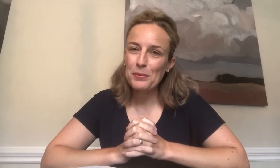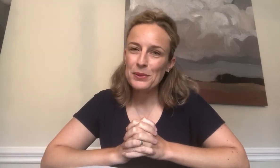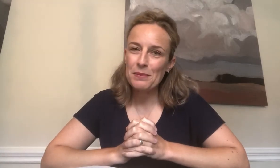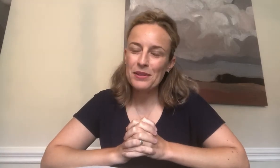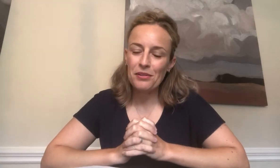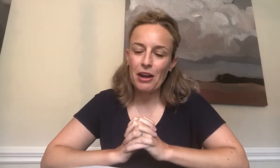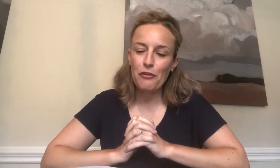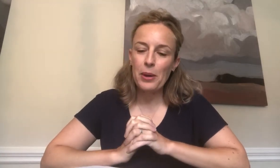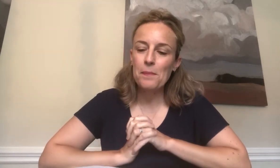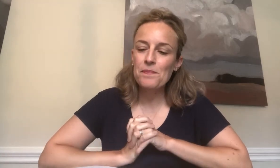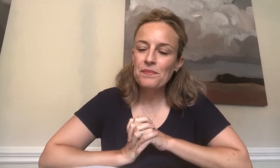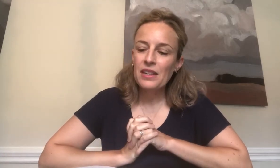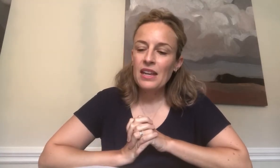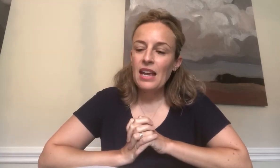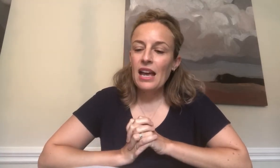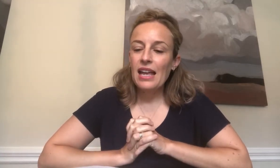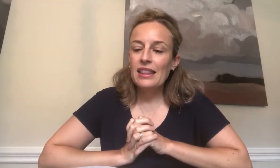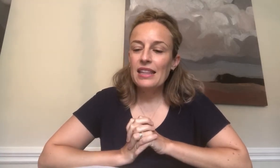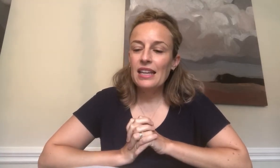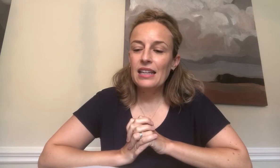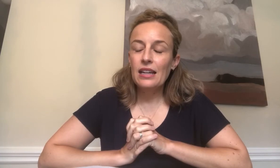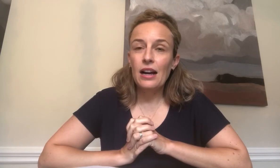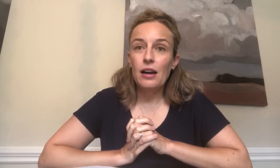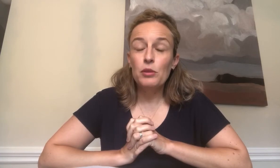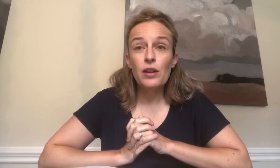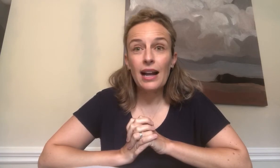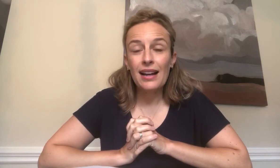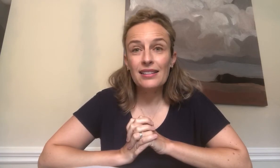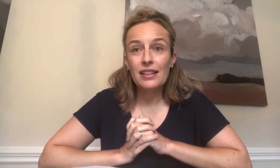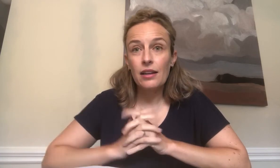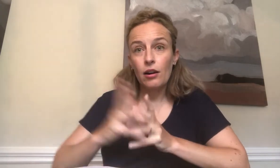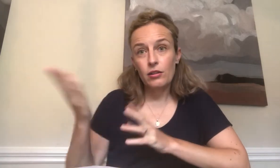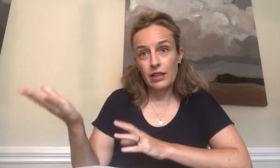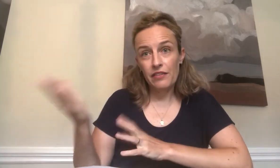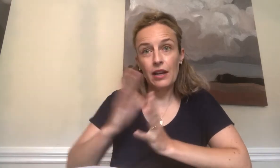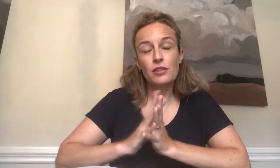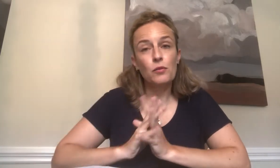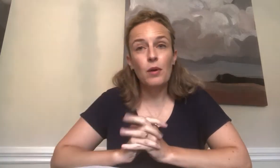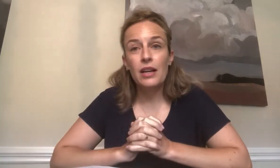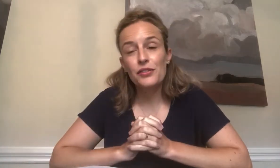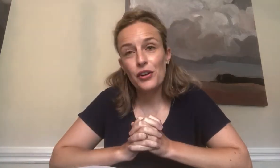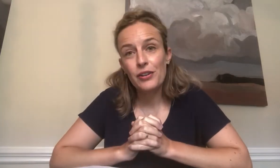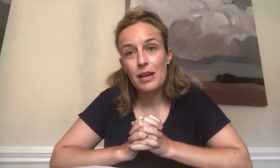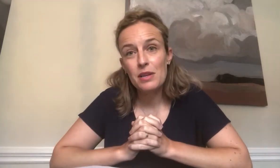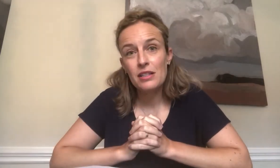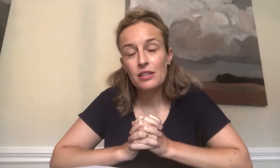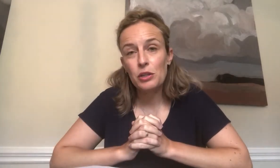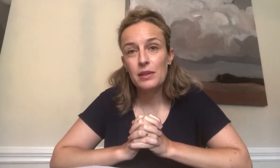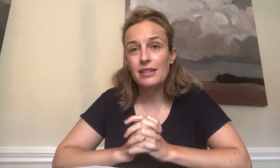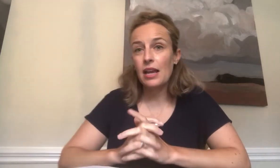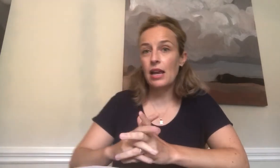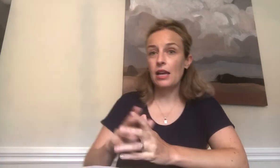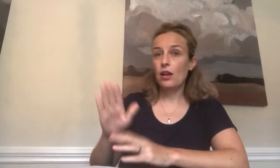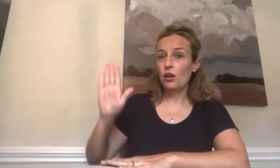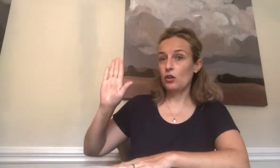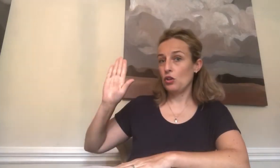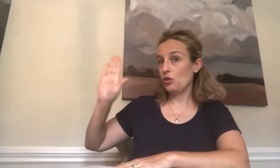seem to know the alphabet. And then you can ask our deaf guest what his or her name is. You would say,